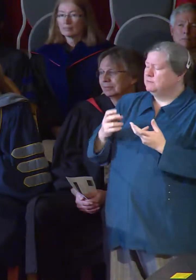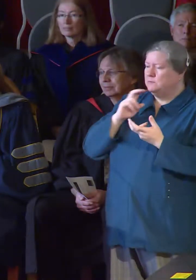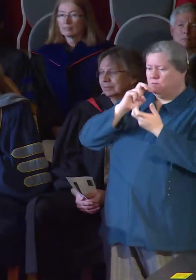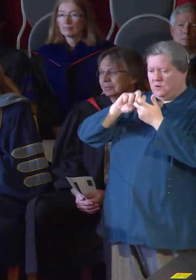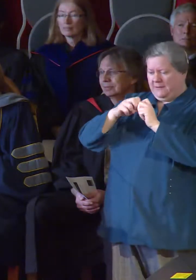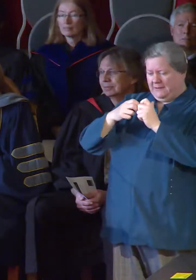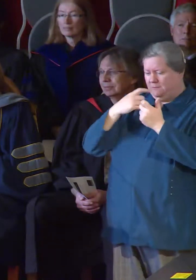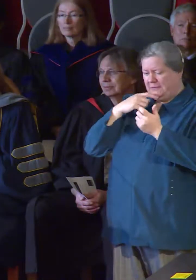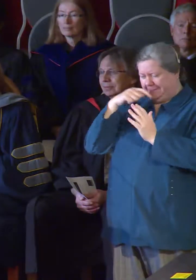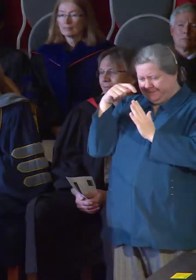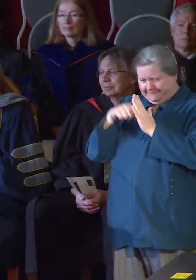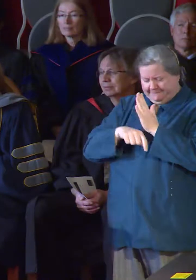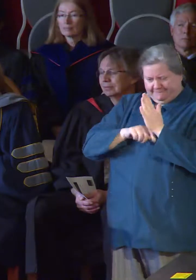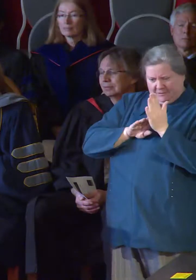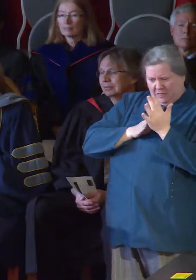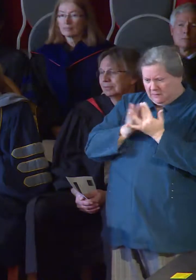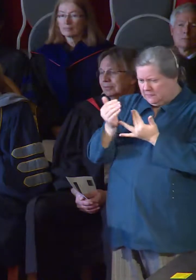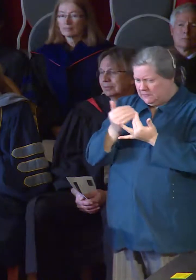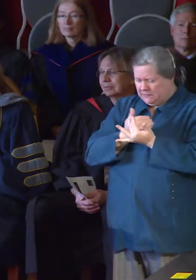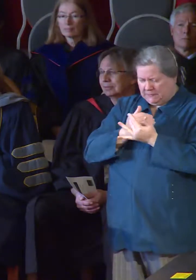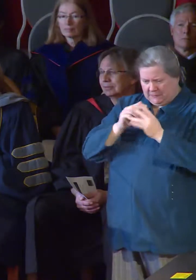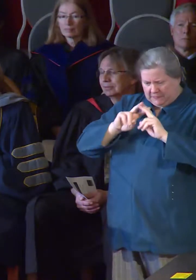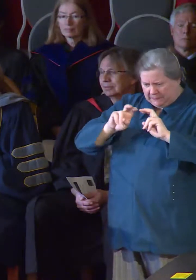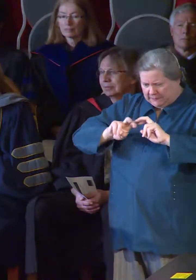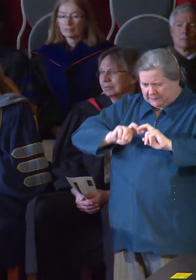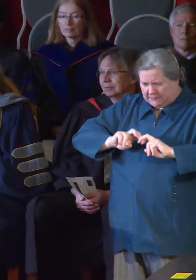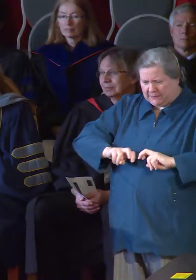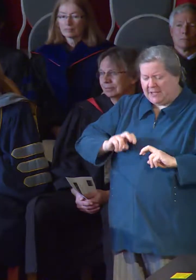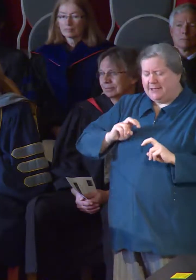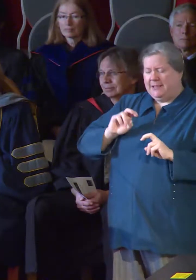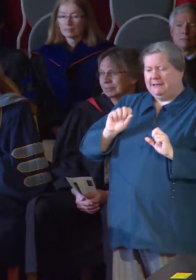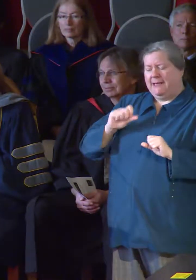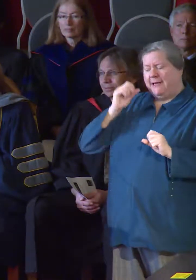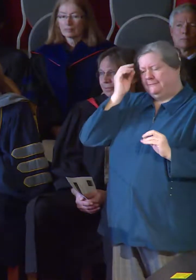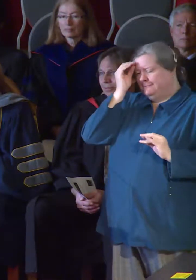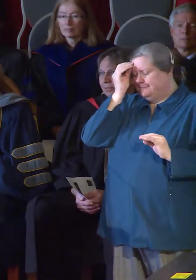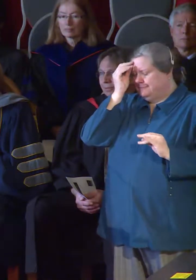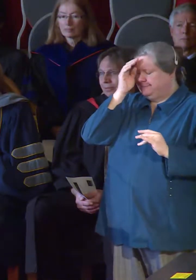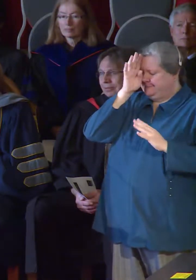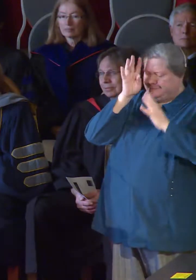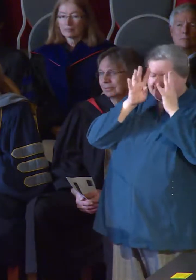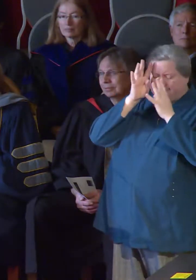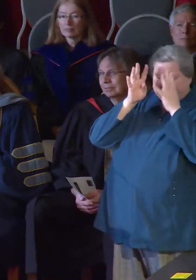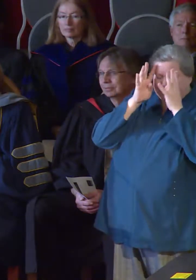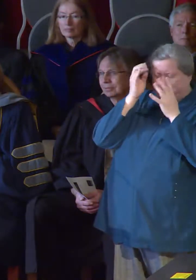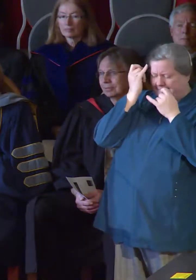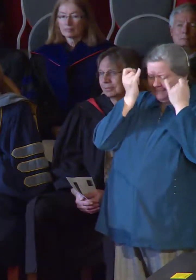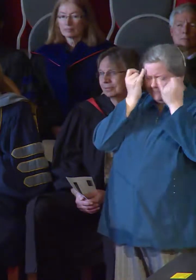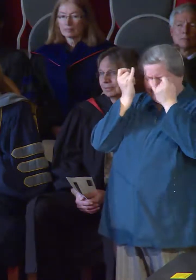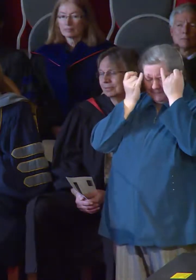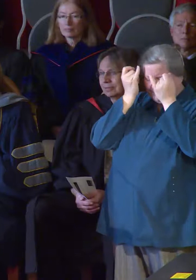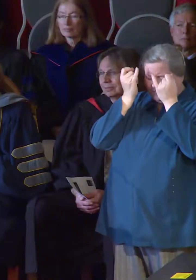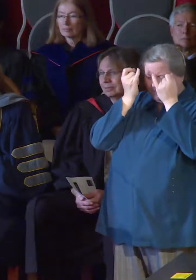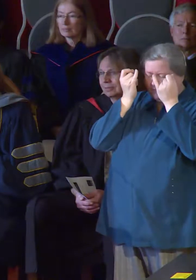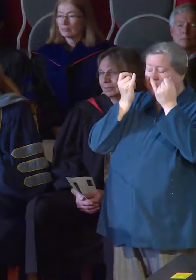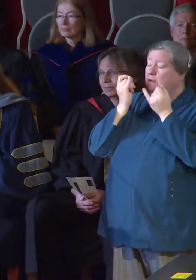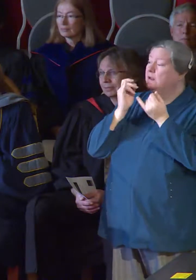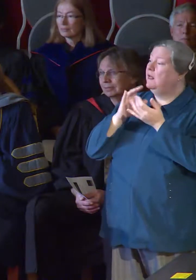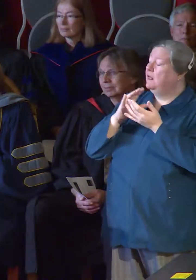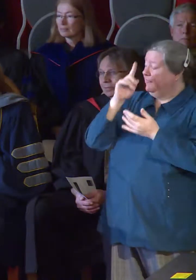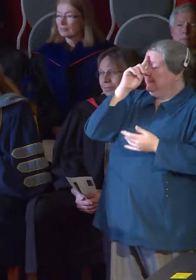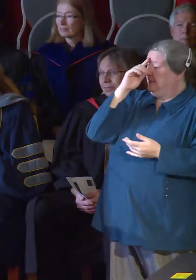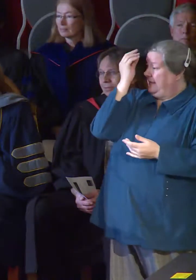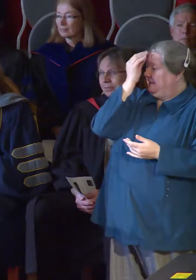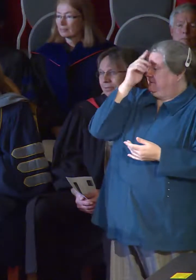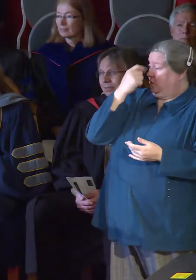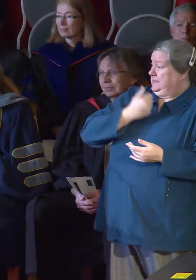well, people who can think creatively, and who can think for themselves. I think learning to think for yourself is probably